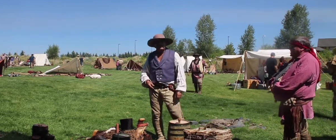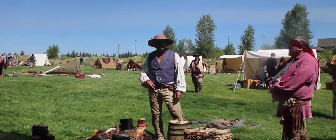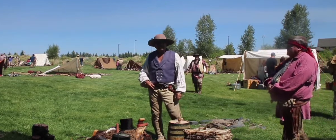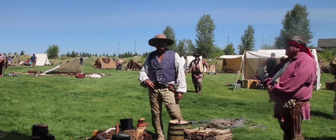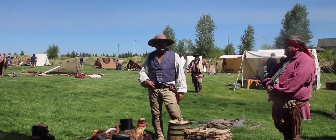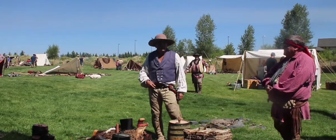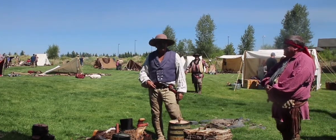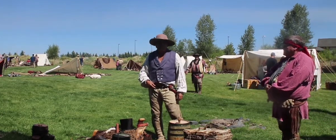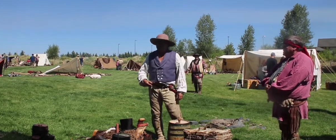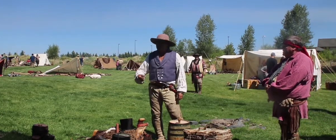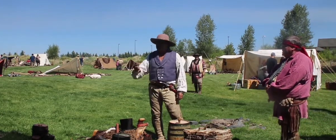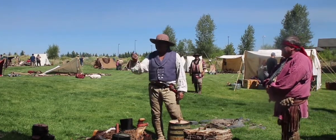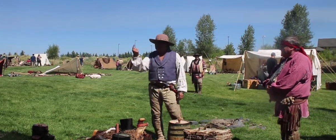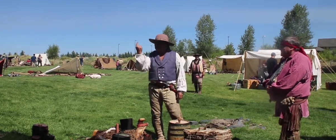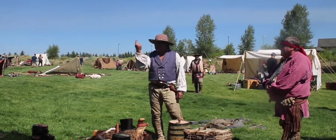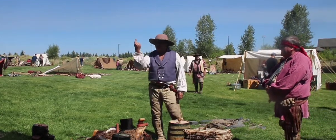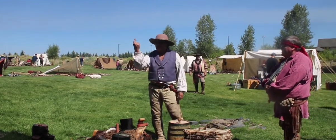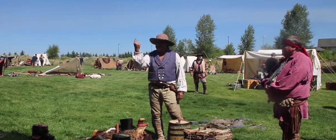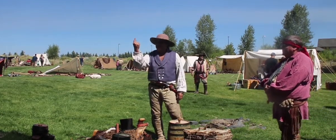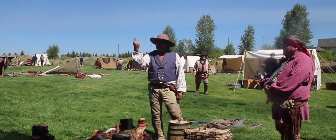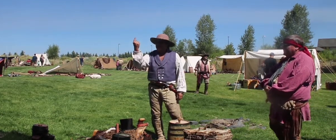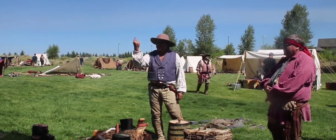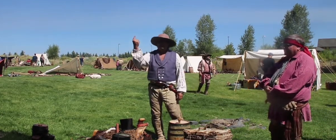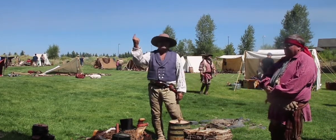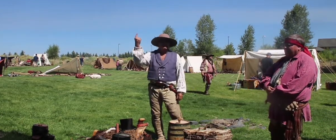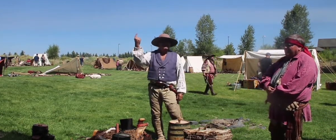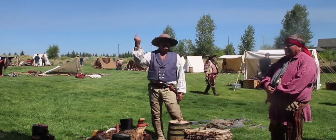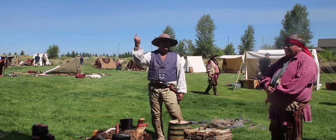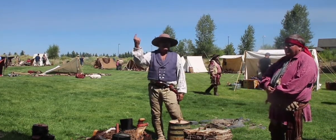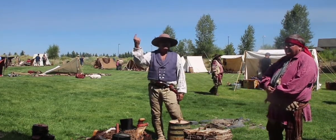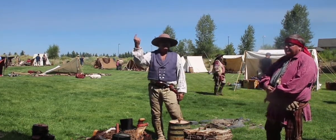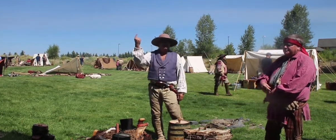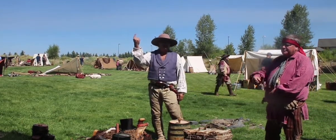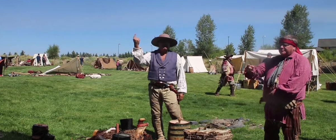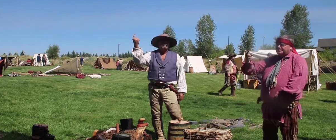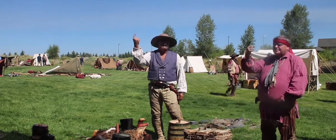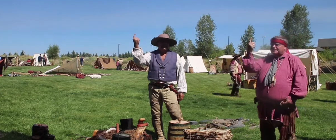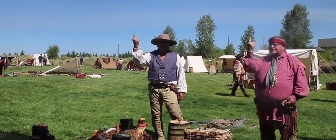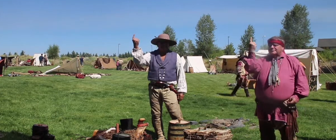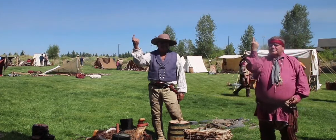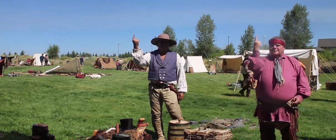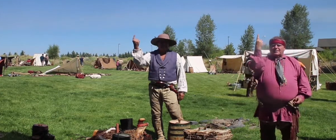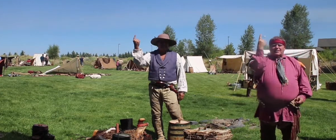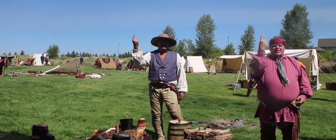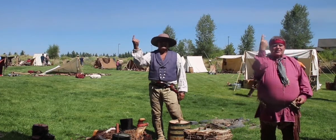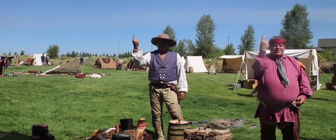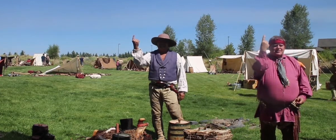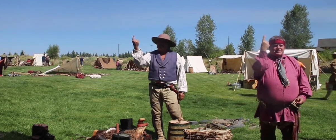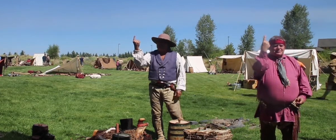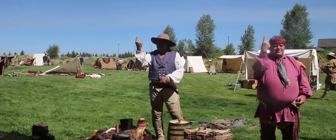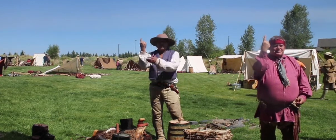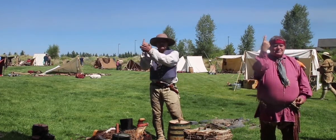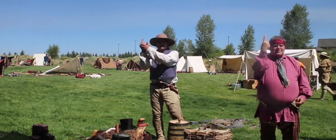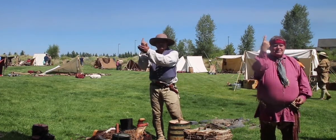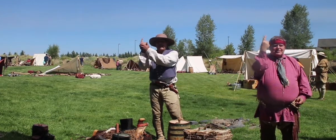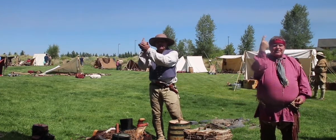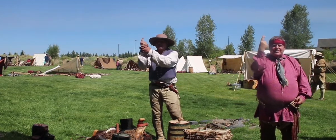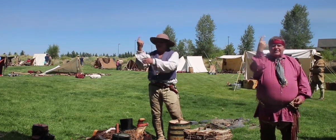for man, it's like this. Everybody put their hand up, or right hand, and the back of your hand